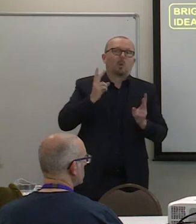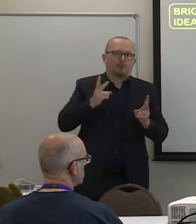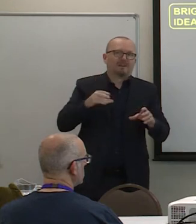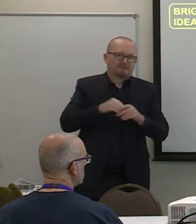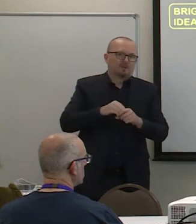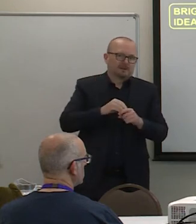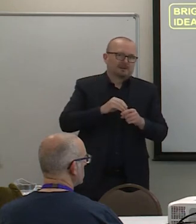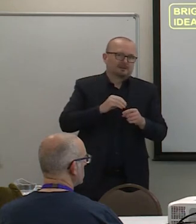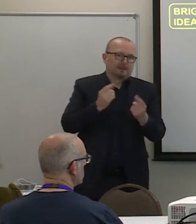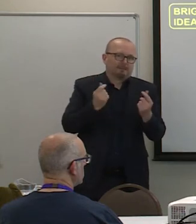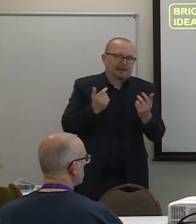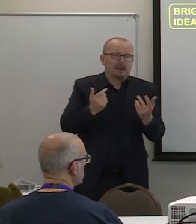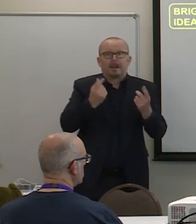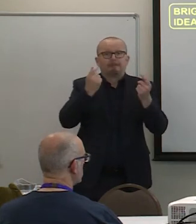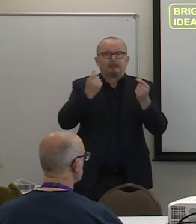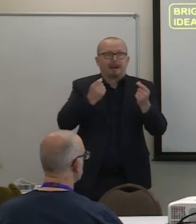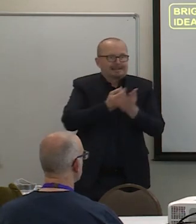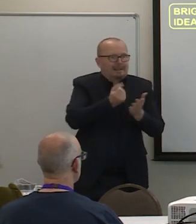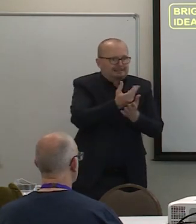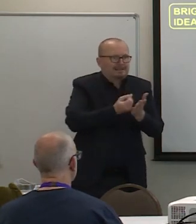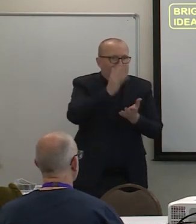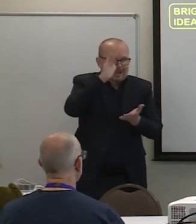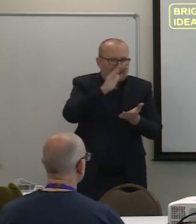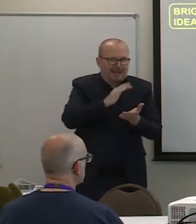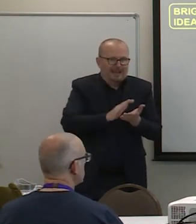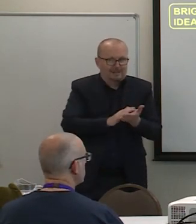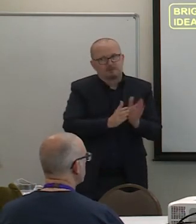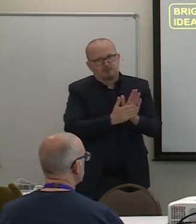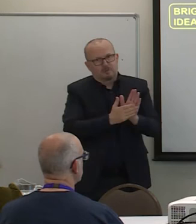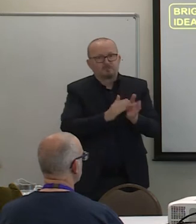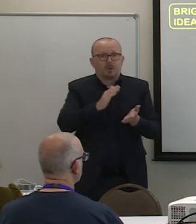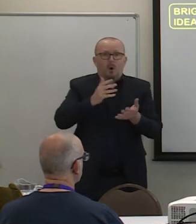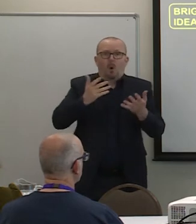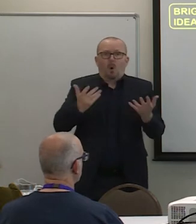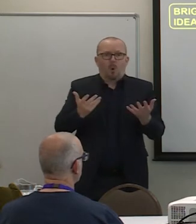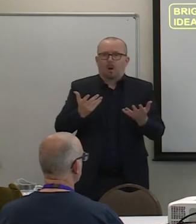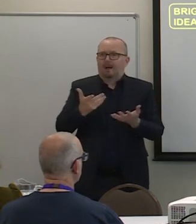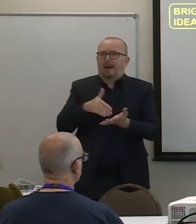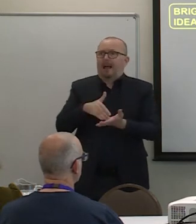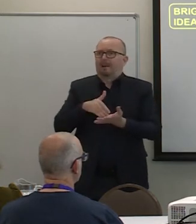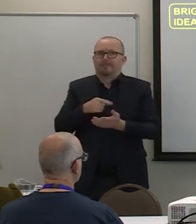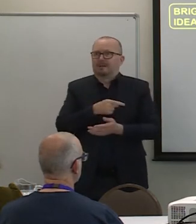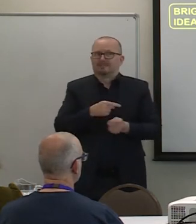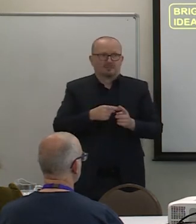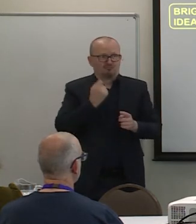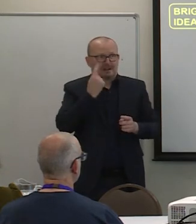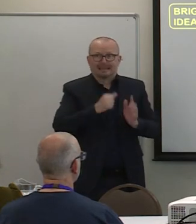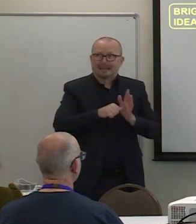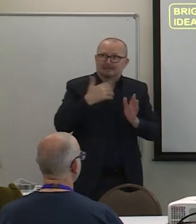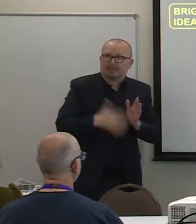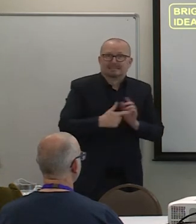right? Either your money's running out. You've spent it all. Well done. Or hell, this is really expensive to